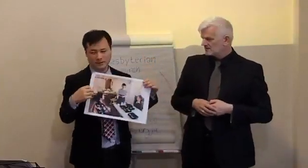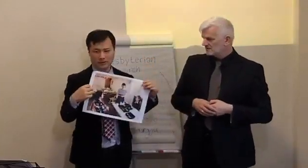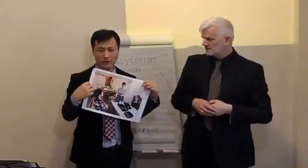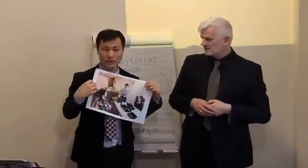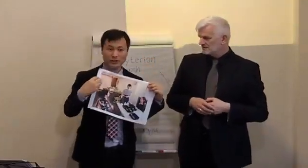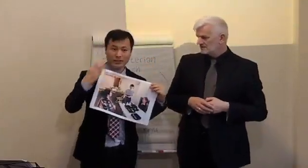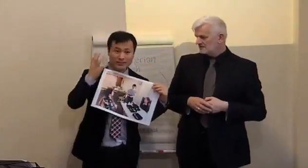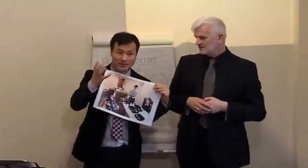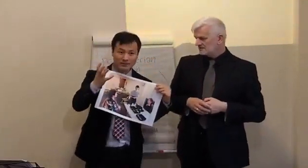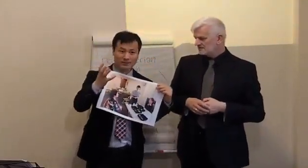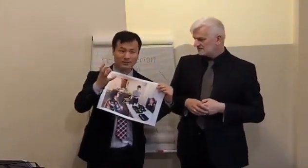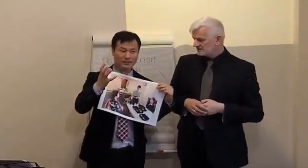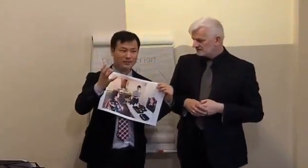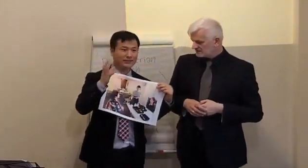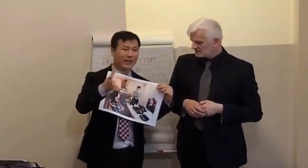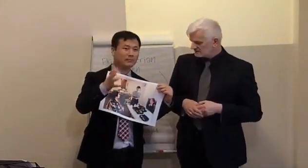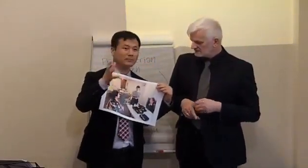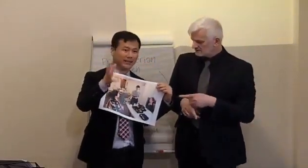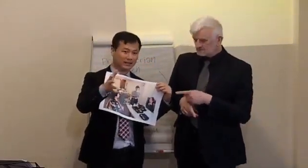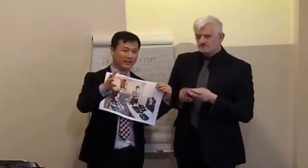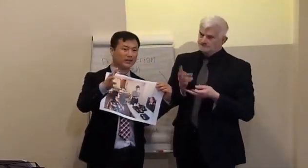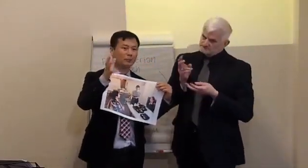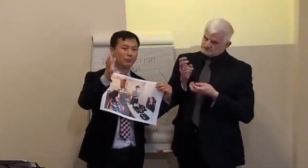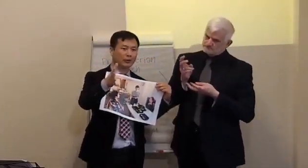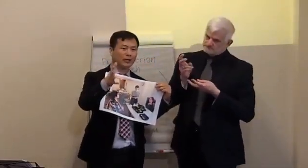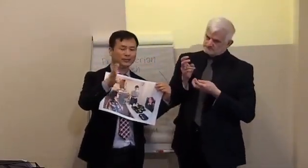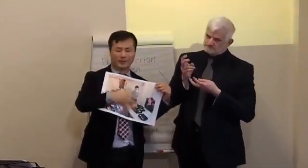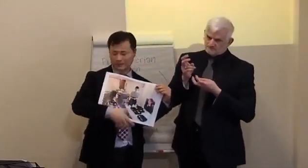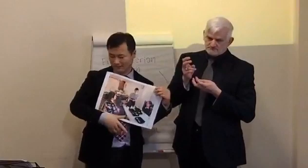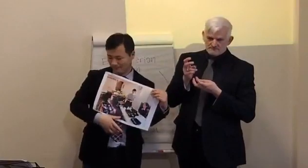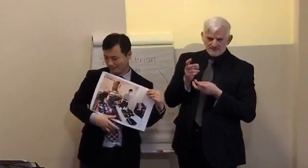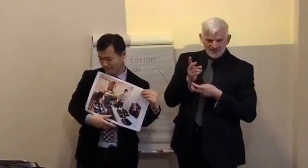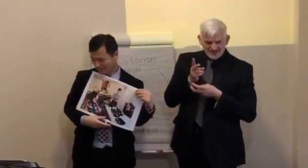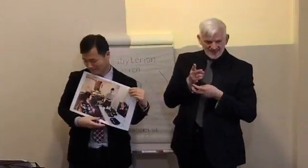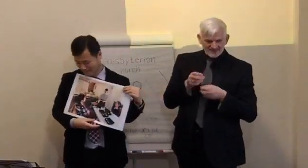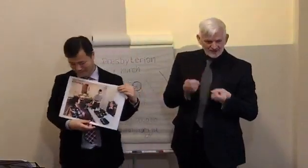So she listened, same message, prodigal son.